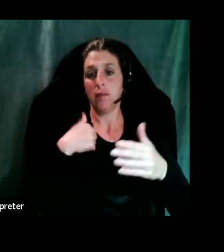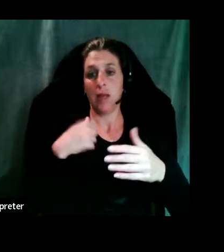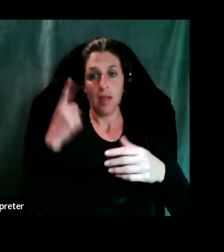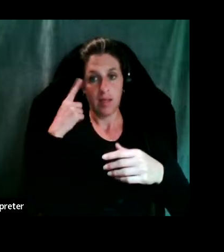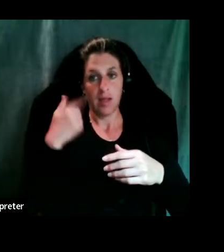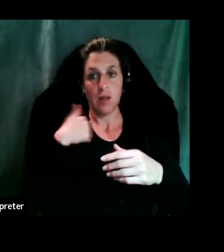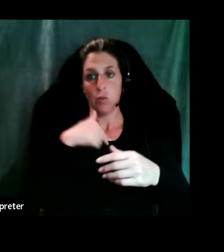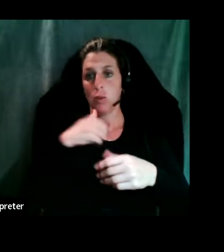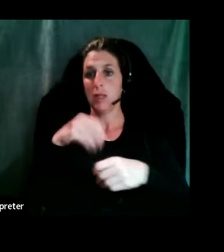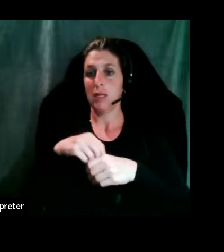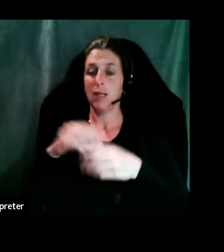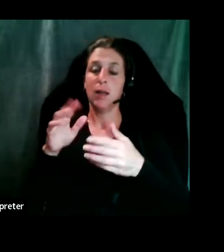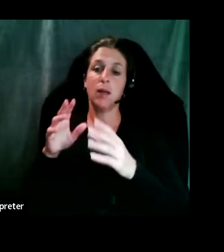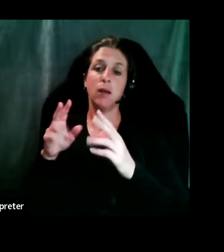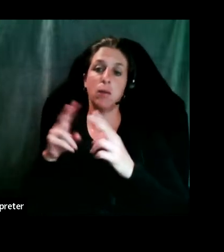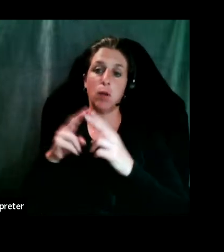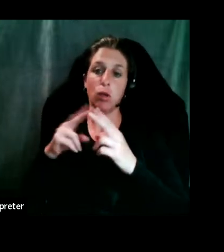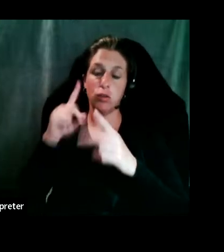for 10 years.